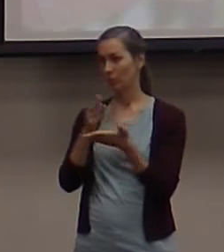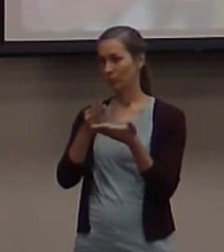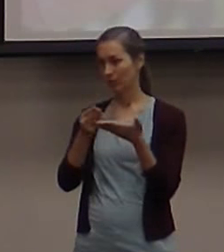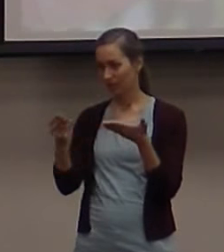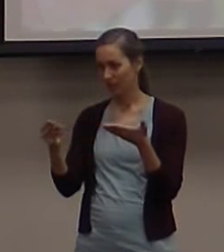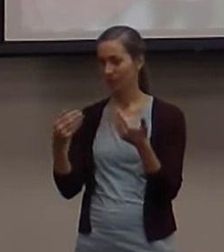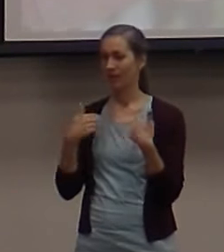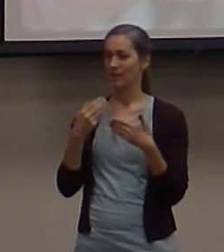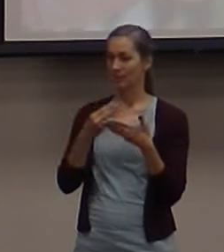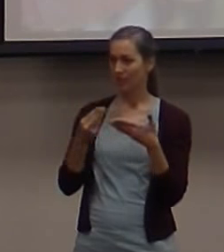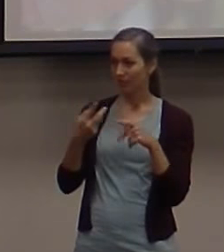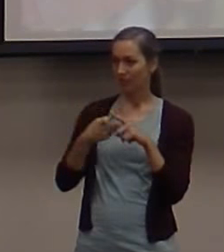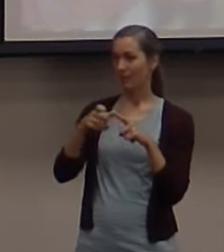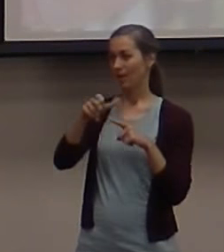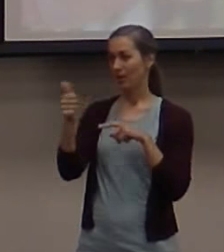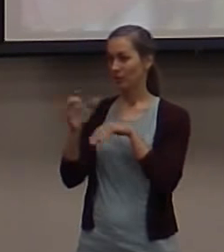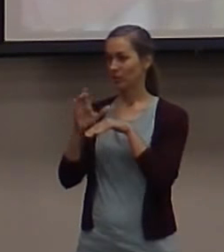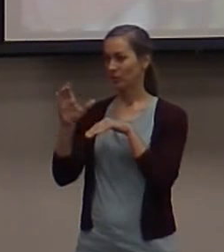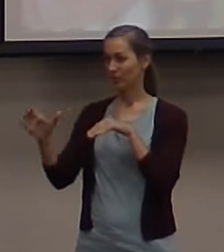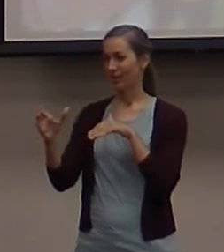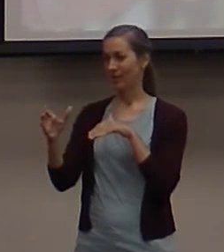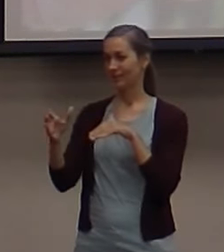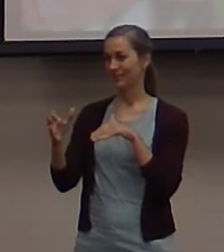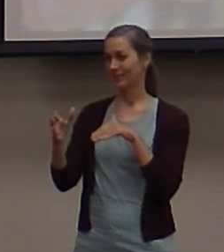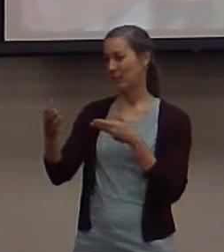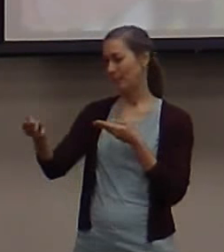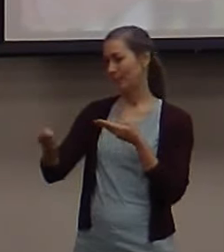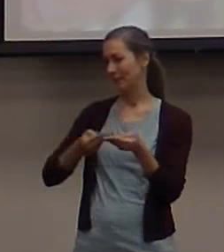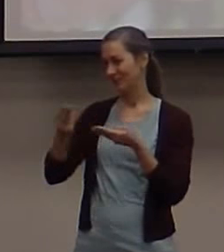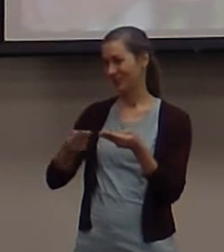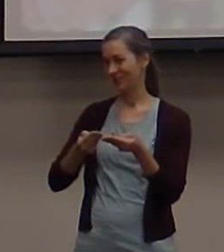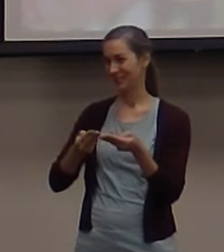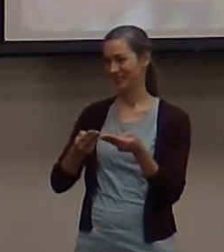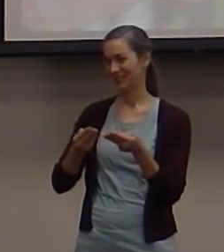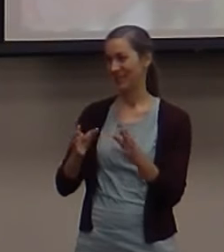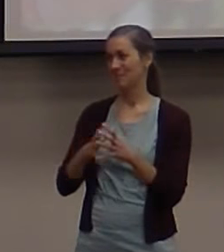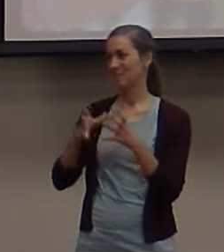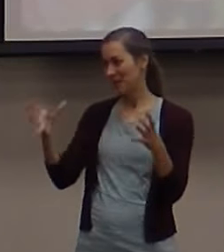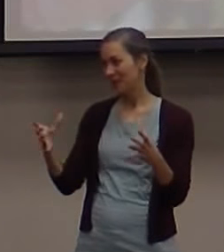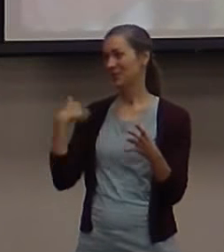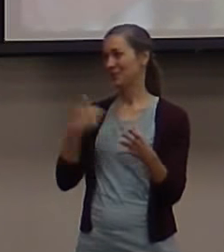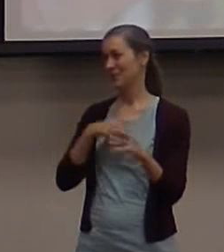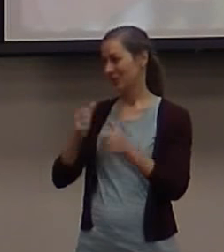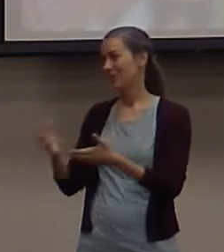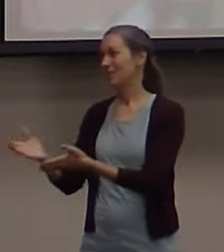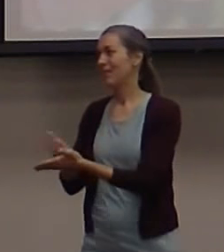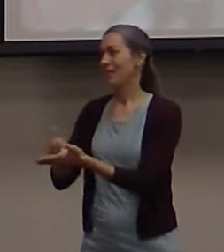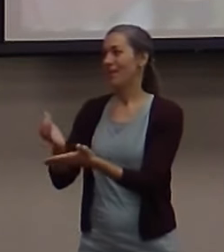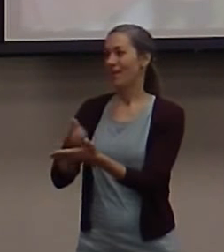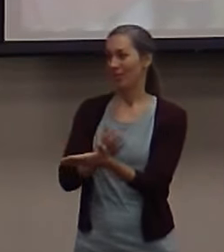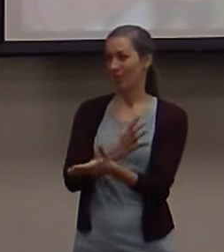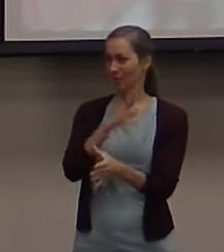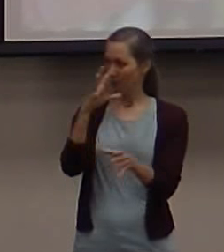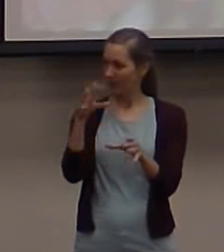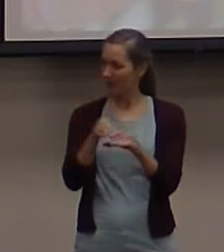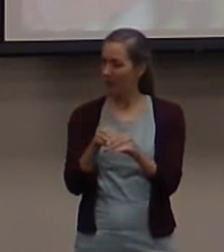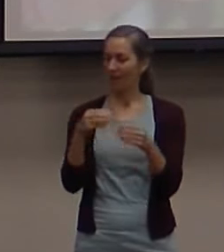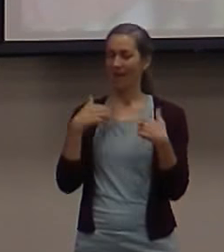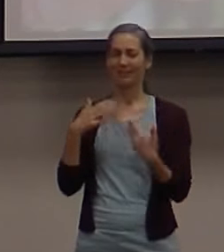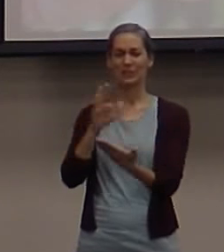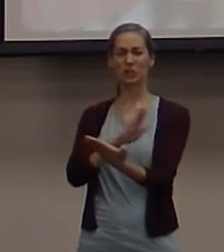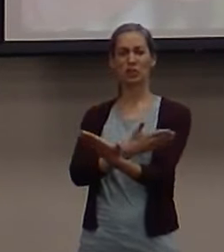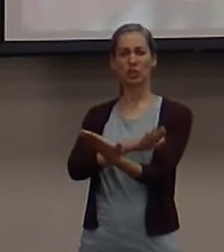Church of Christ ministries and other things, as many as we can talk into giving us all their materials. It's got songs. It's got a class on